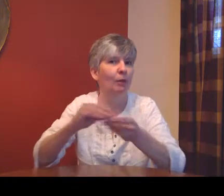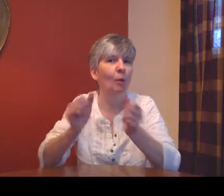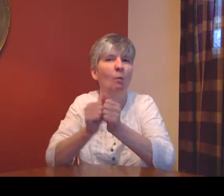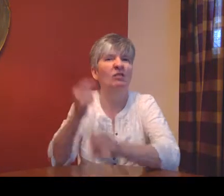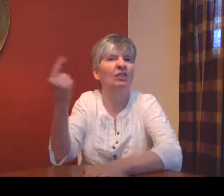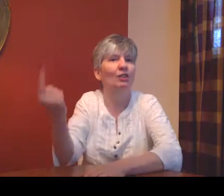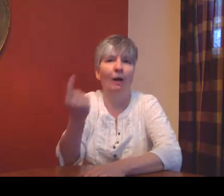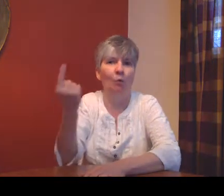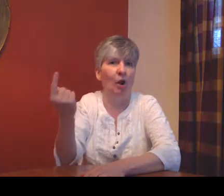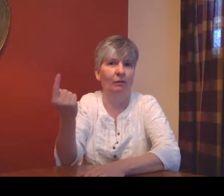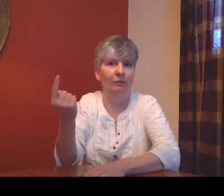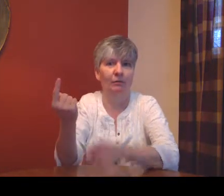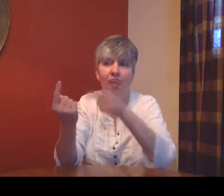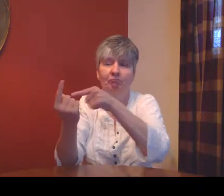Share your story with someone,